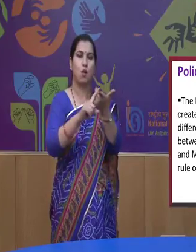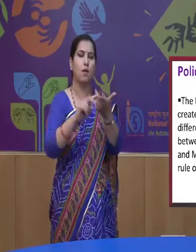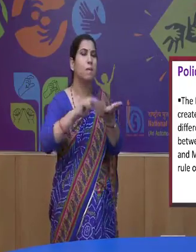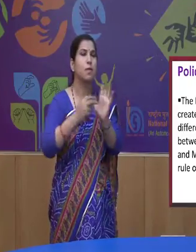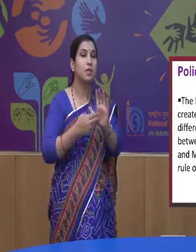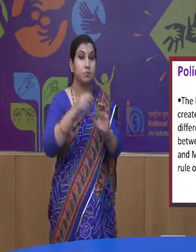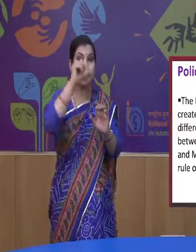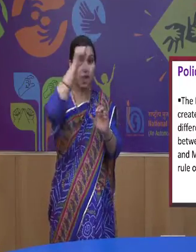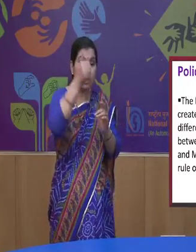and rule over India.